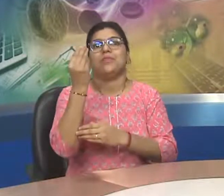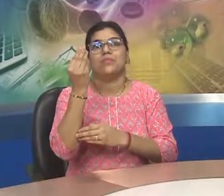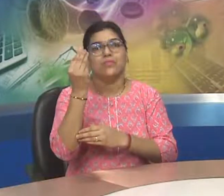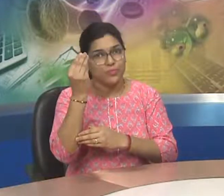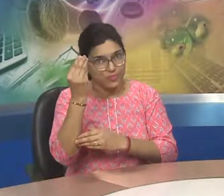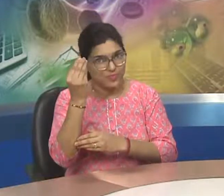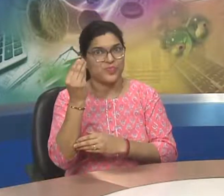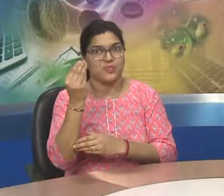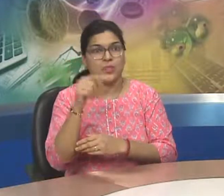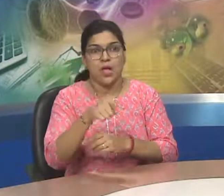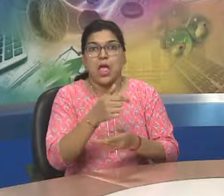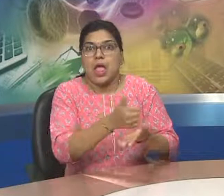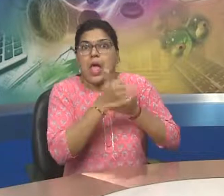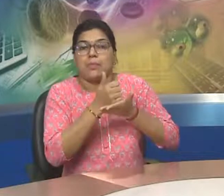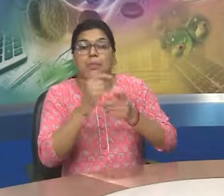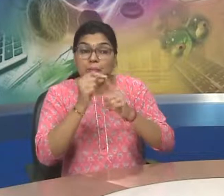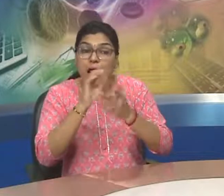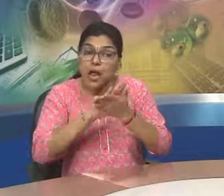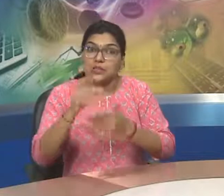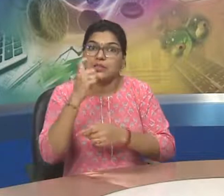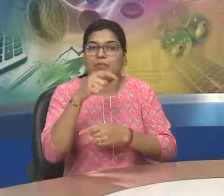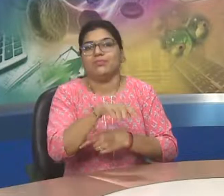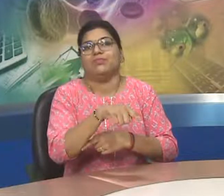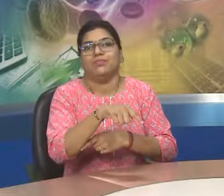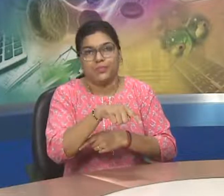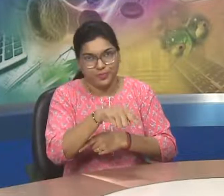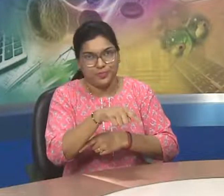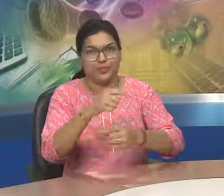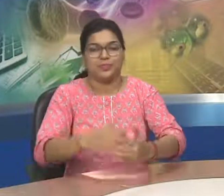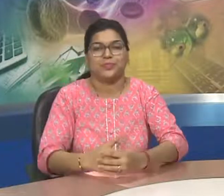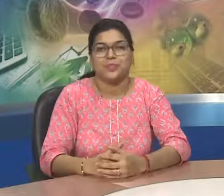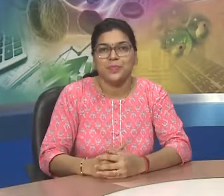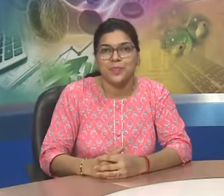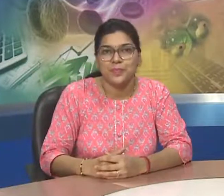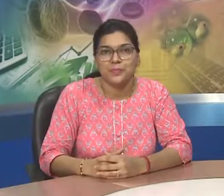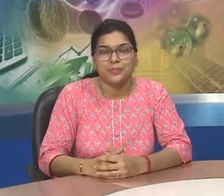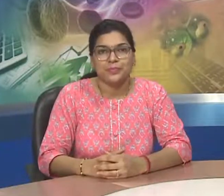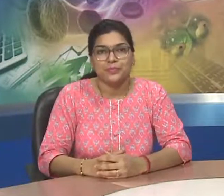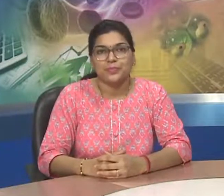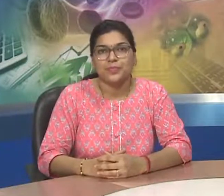in the soil and water bodies.